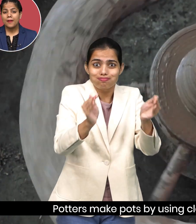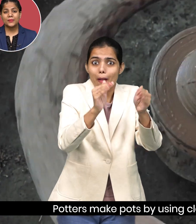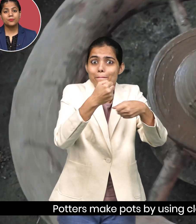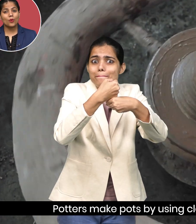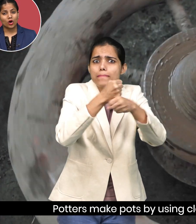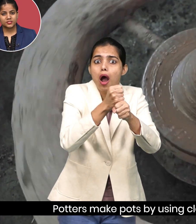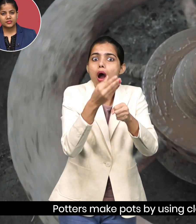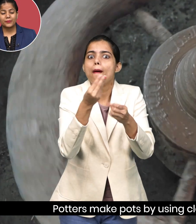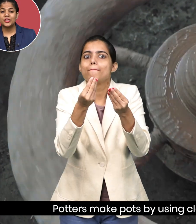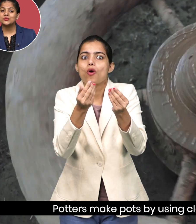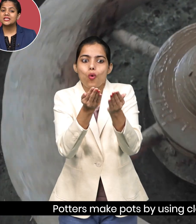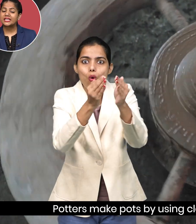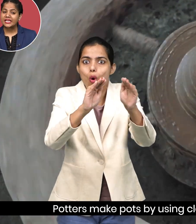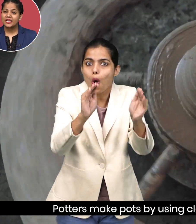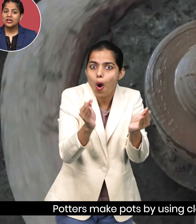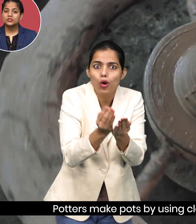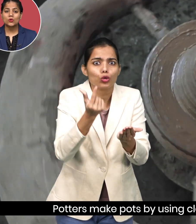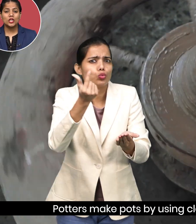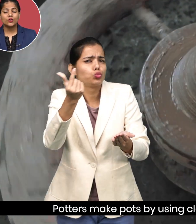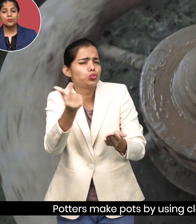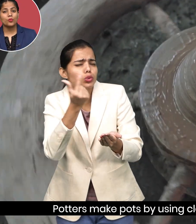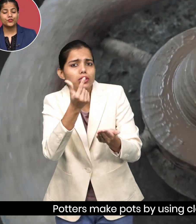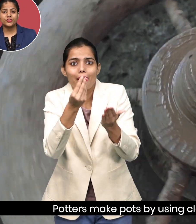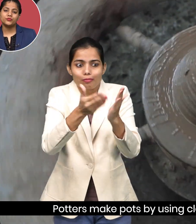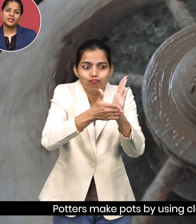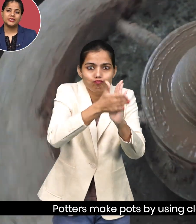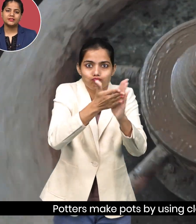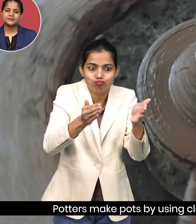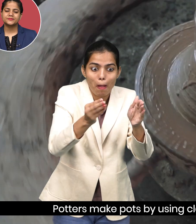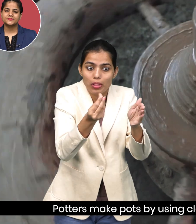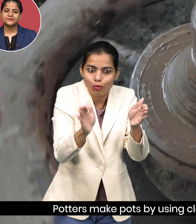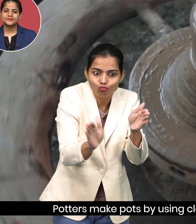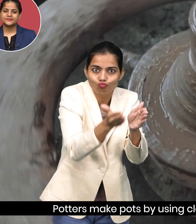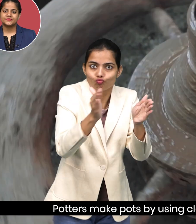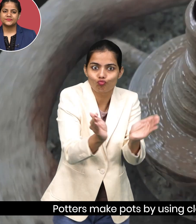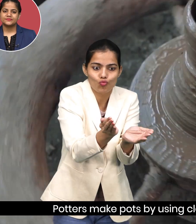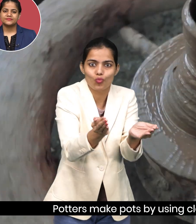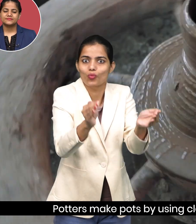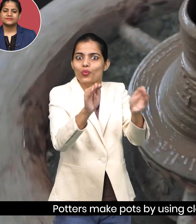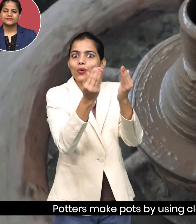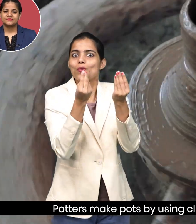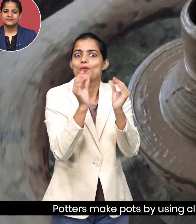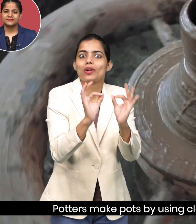Potters make pots by using clay, soil on a pottery wheel.